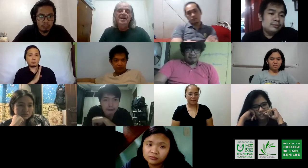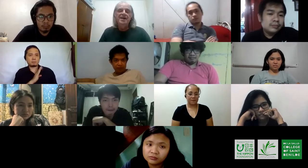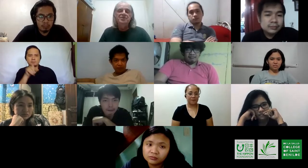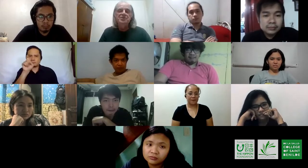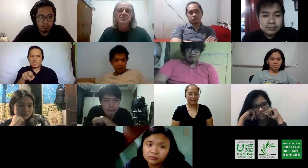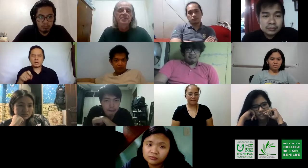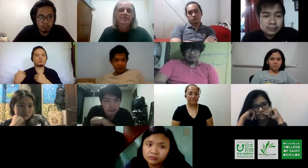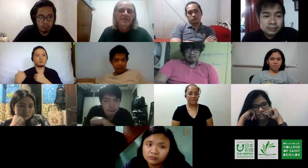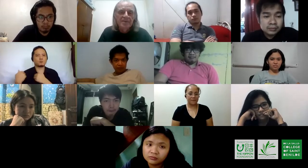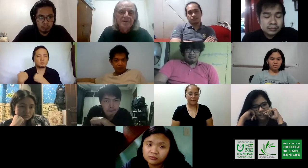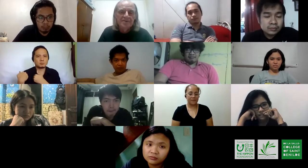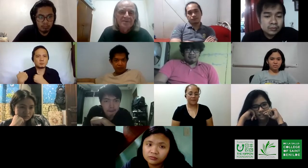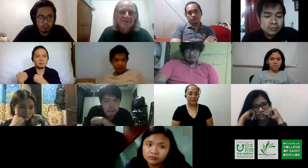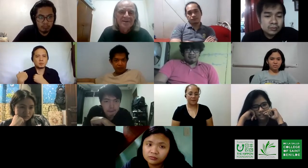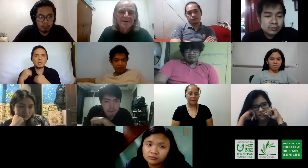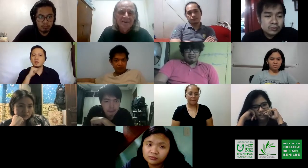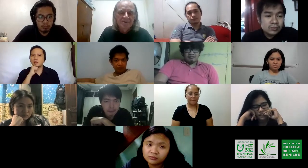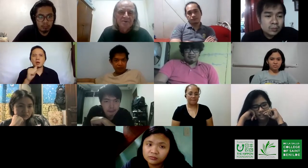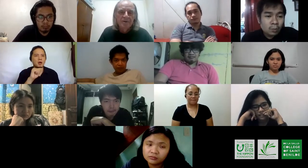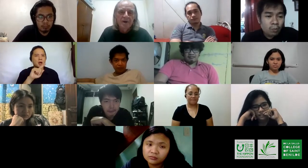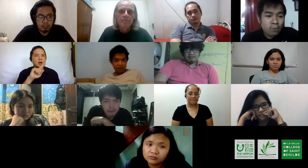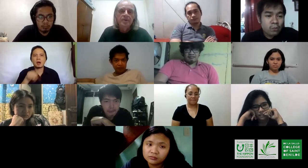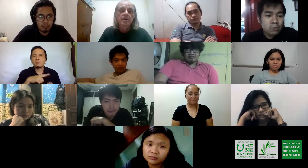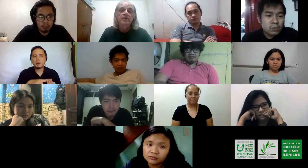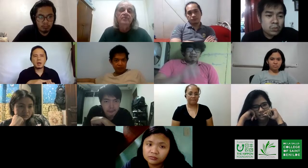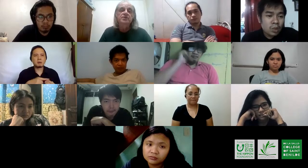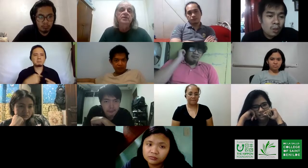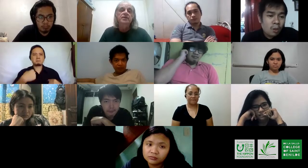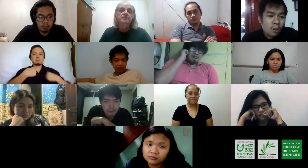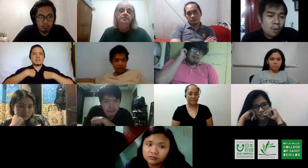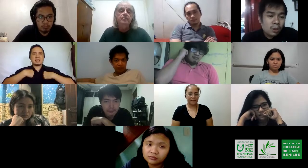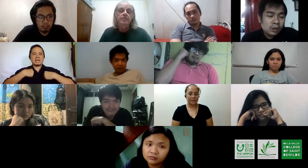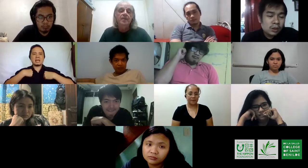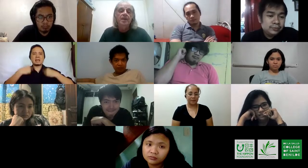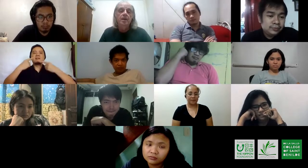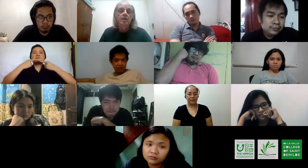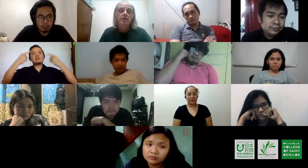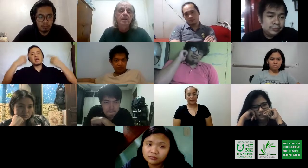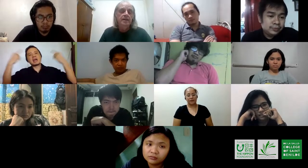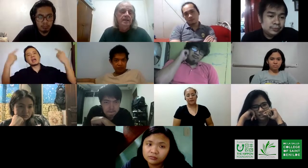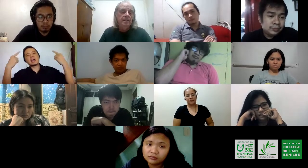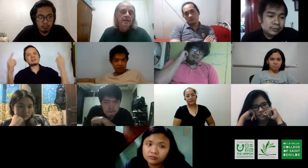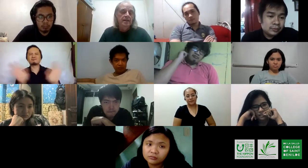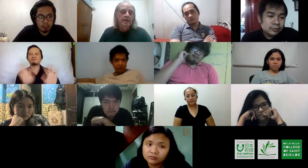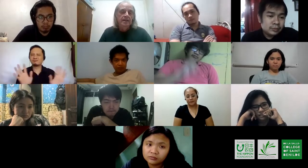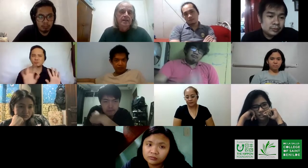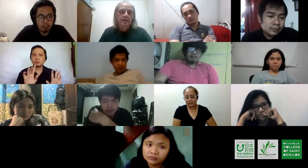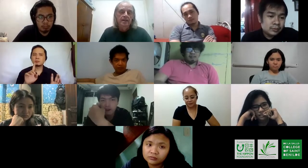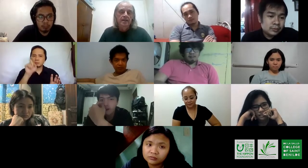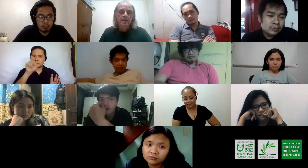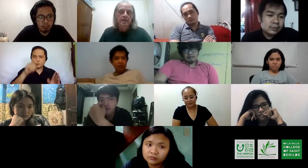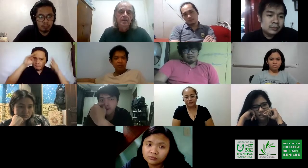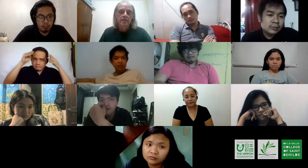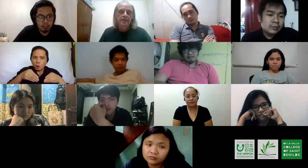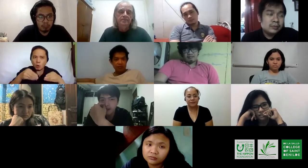it's not just to be famous, it's to help the university. Okay.